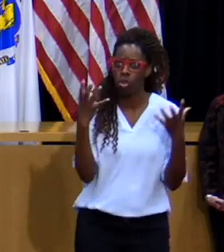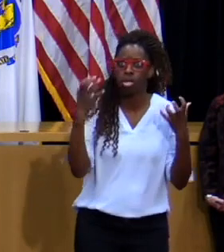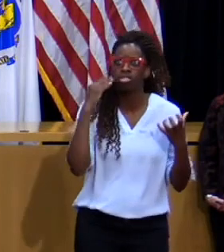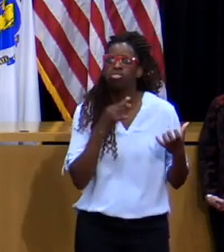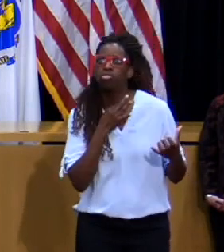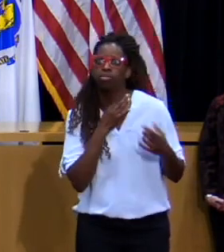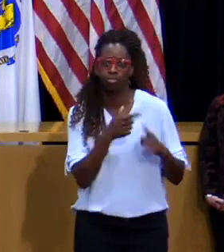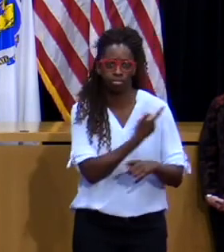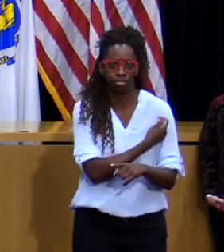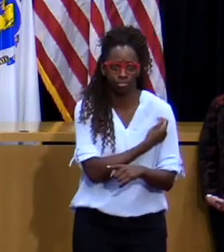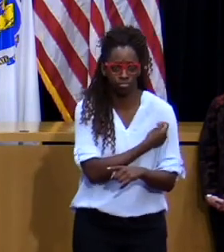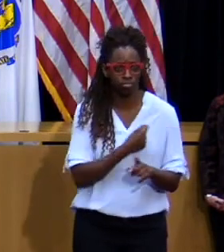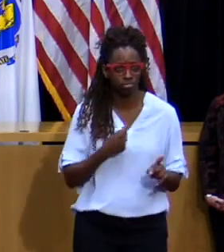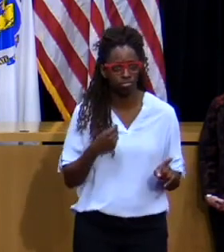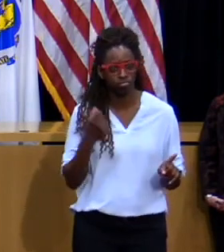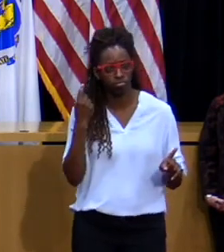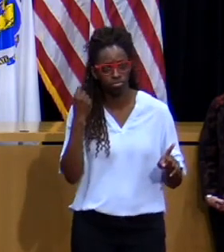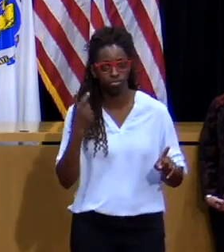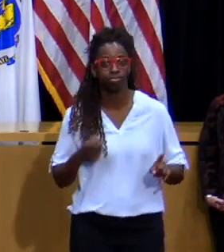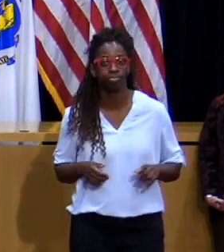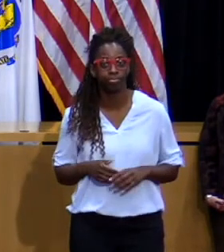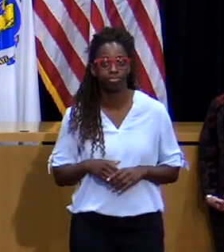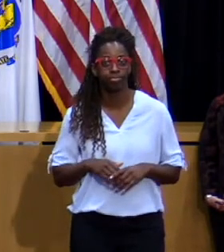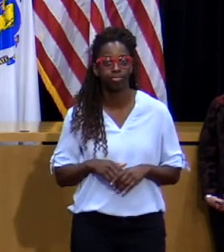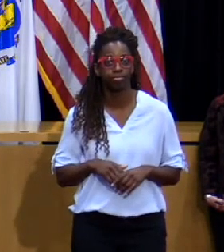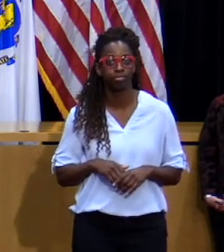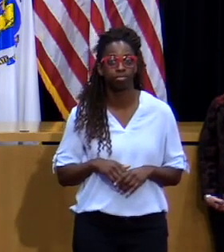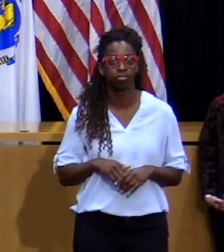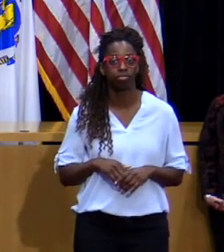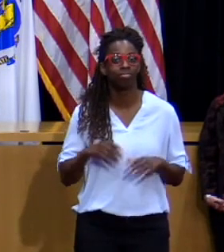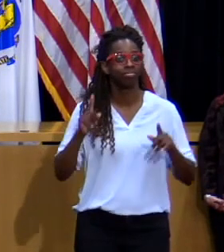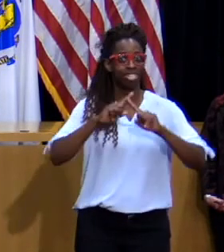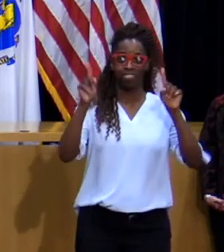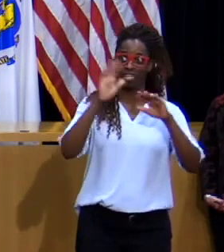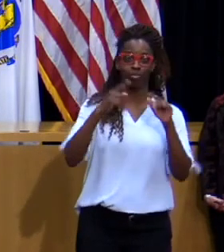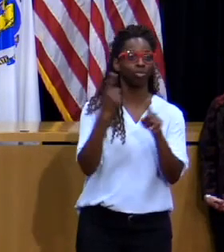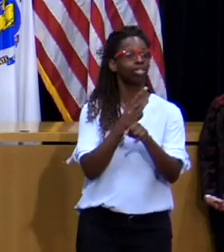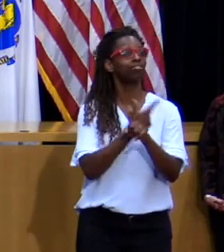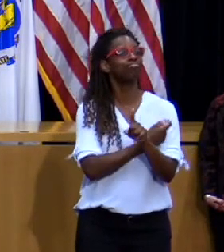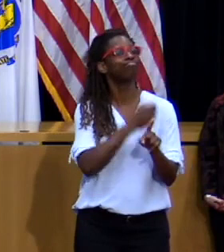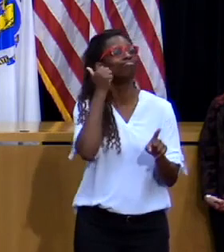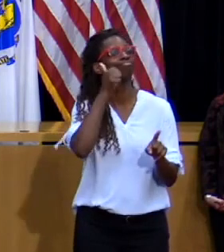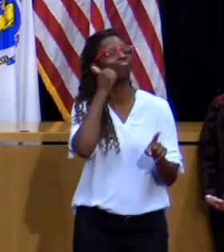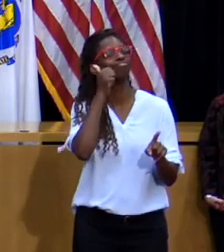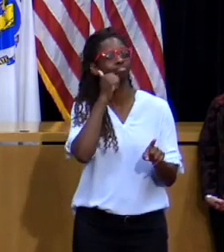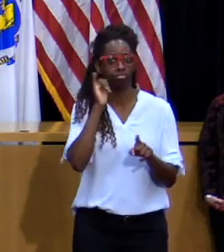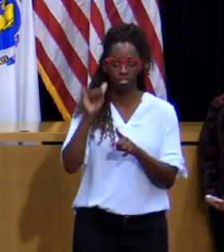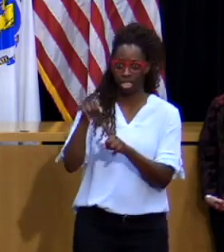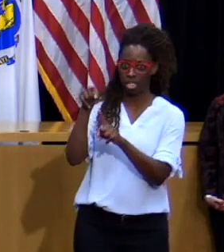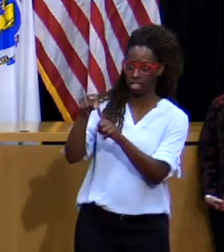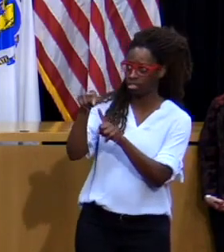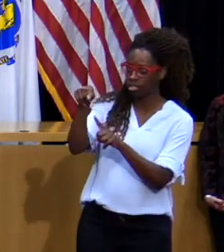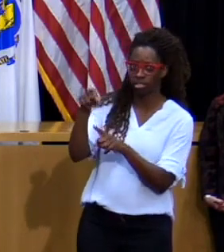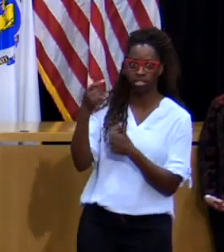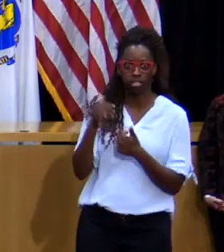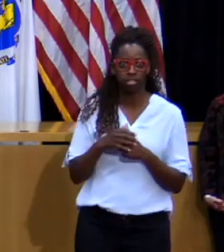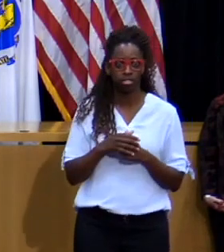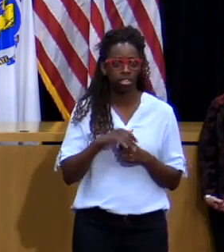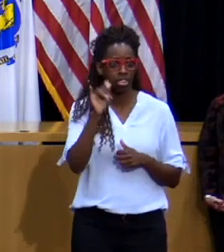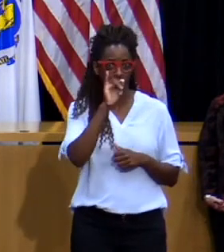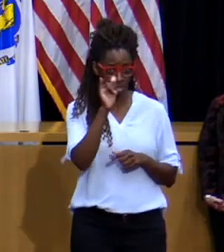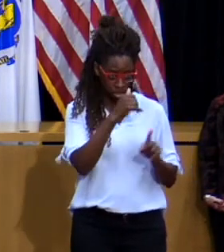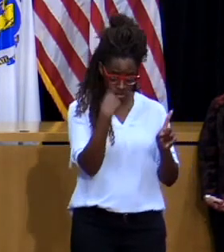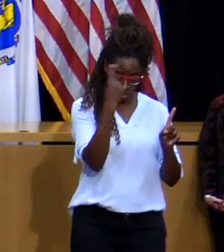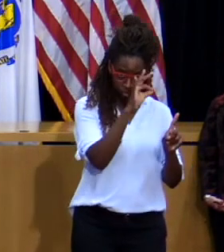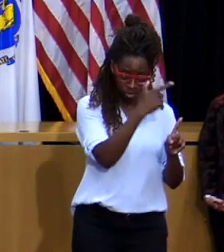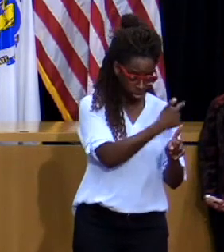is different from vaccines that we give our kids and we all take for flu each year is really important